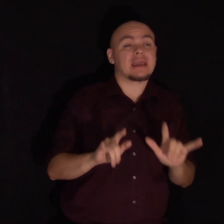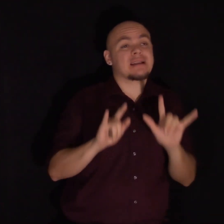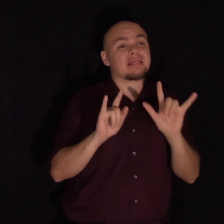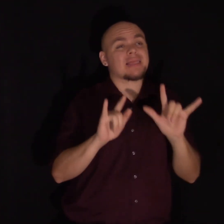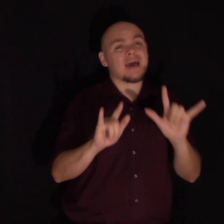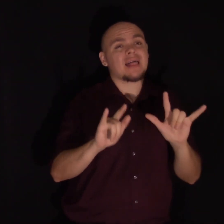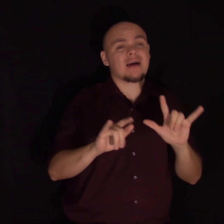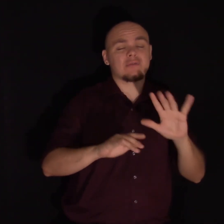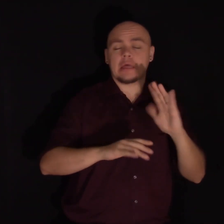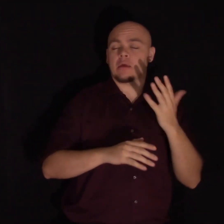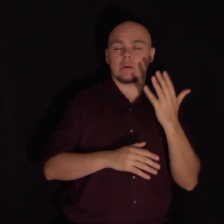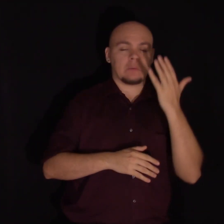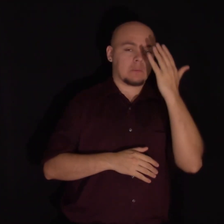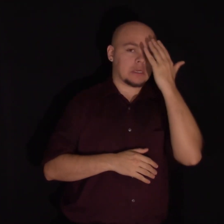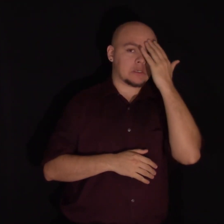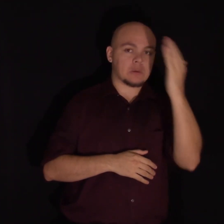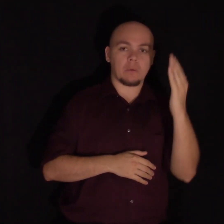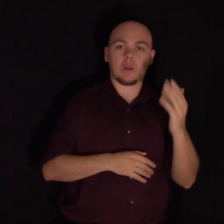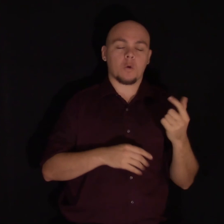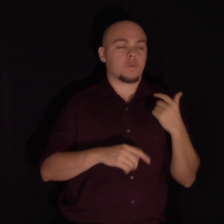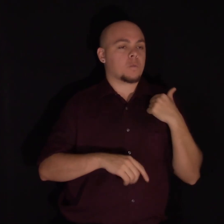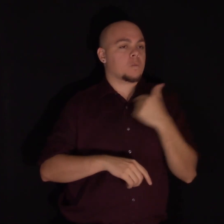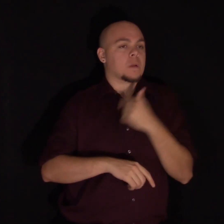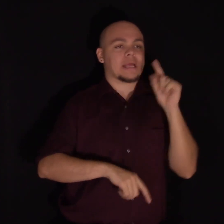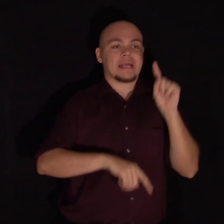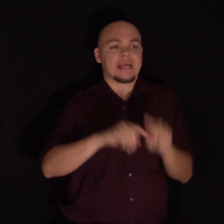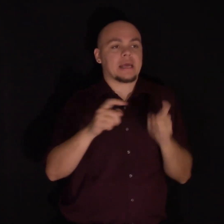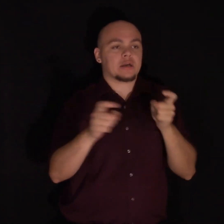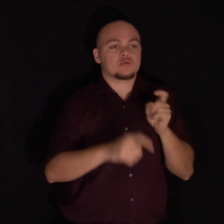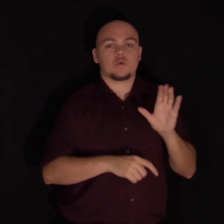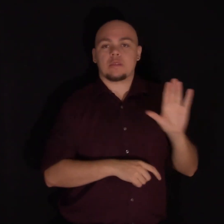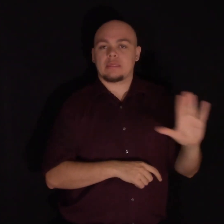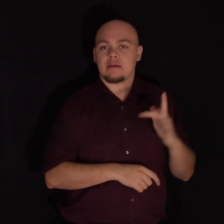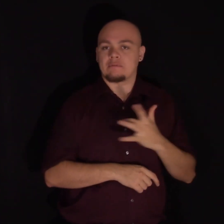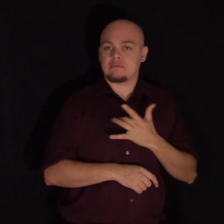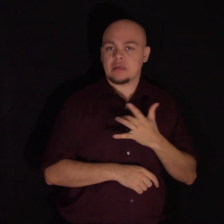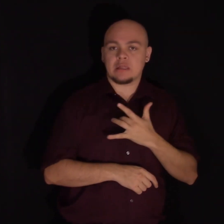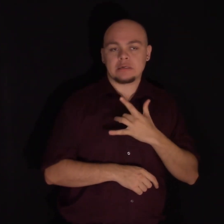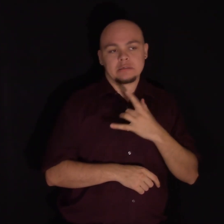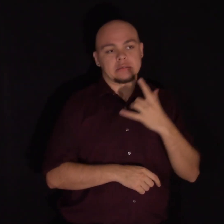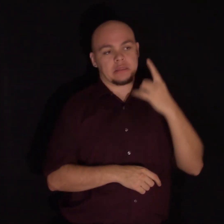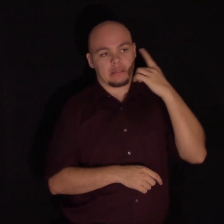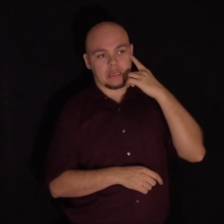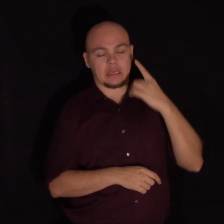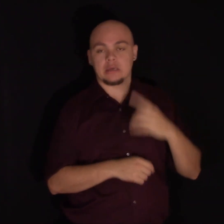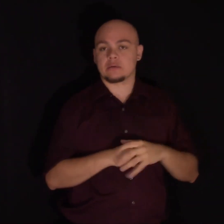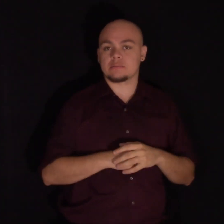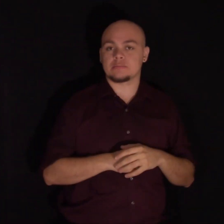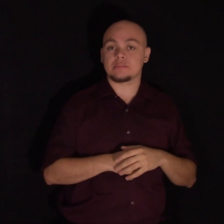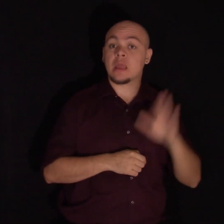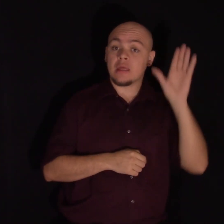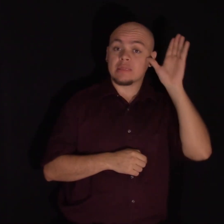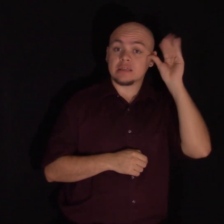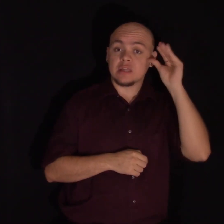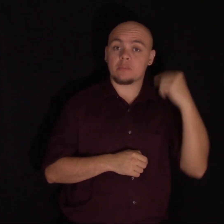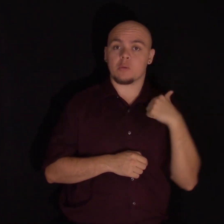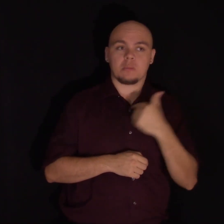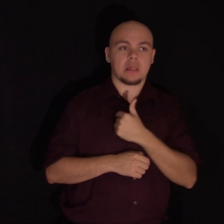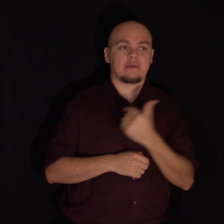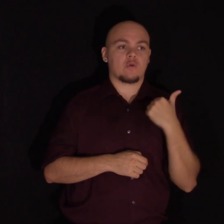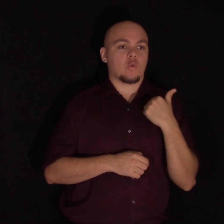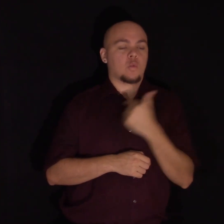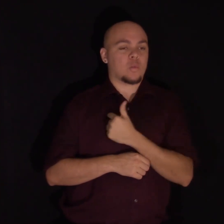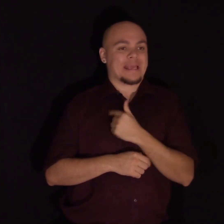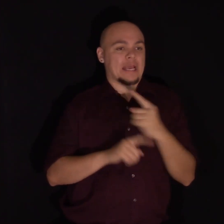cannot know or control everything our loved ones think and feel. And the stubborn belief that we are somehow